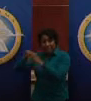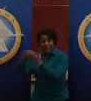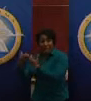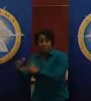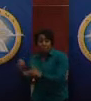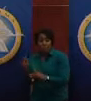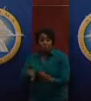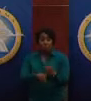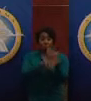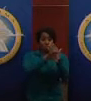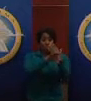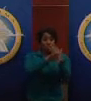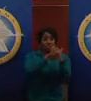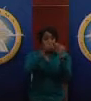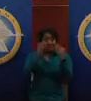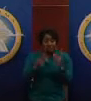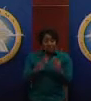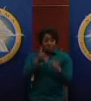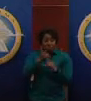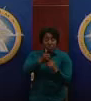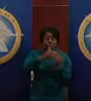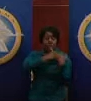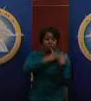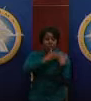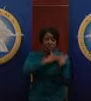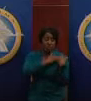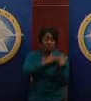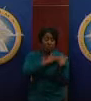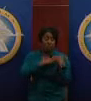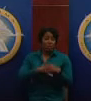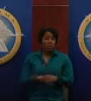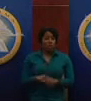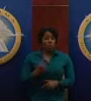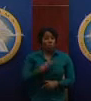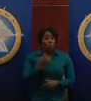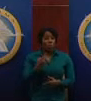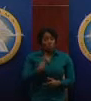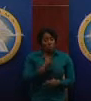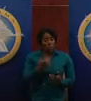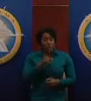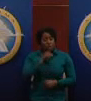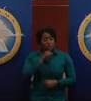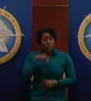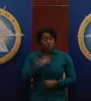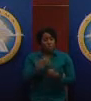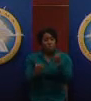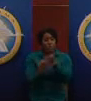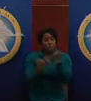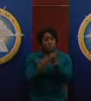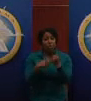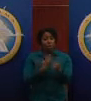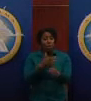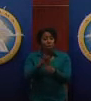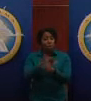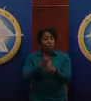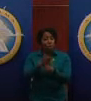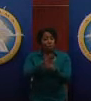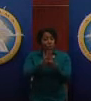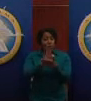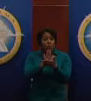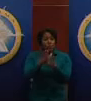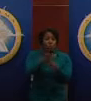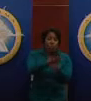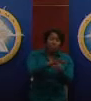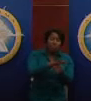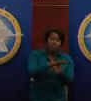situation. That teacher is responsible. And so we want to make sure that we support our local school districts, obviously our superintendents and